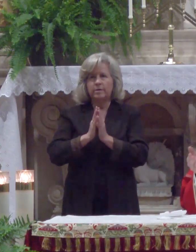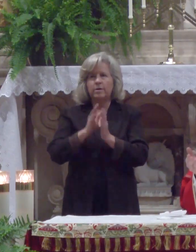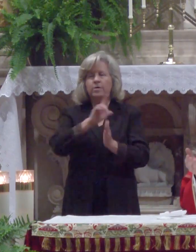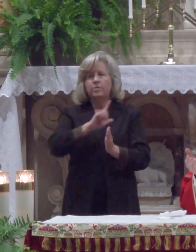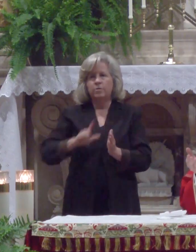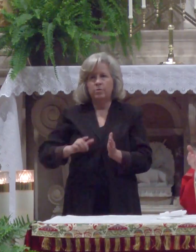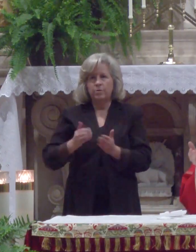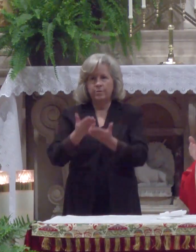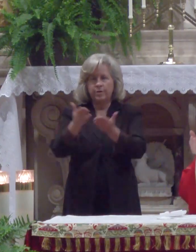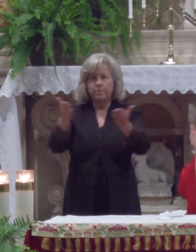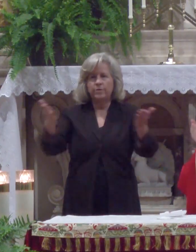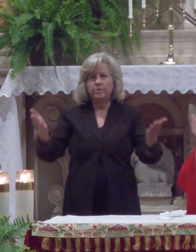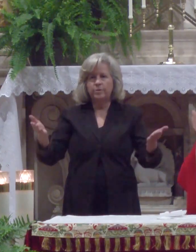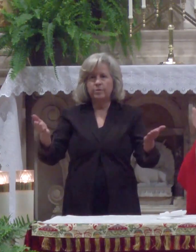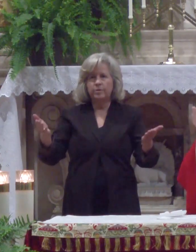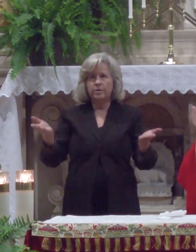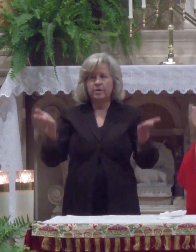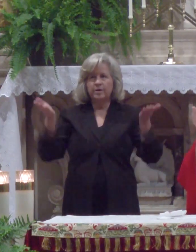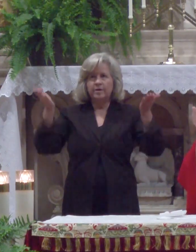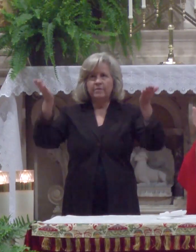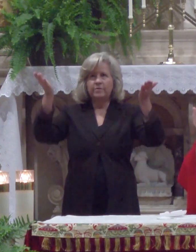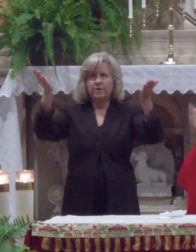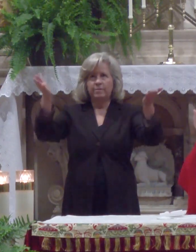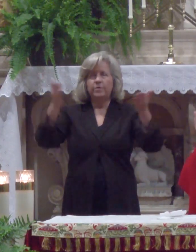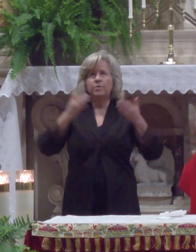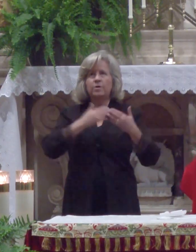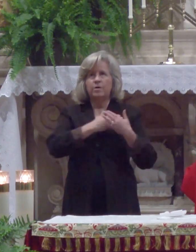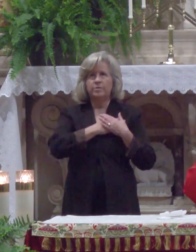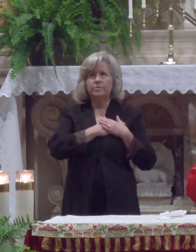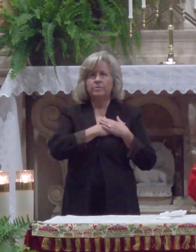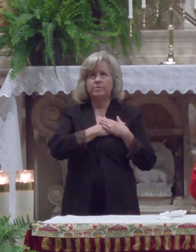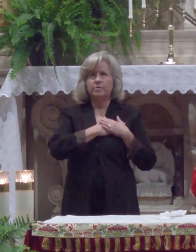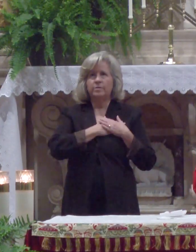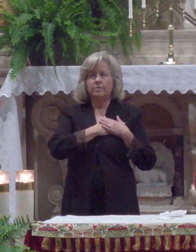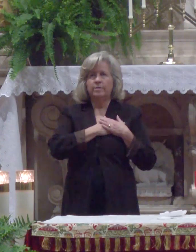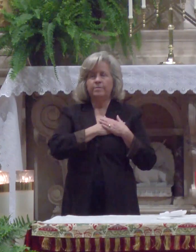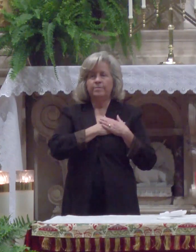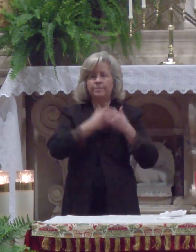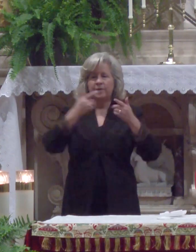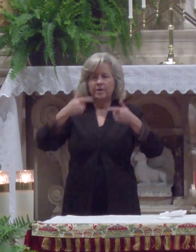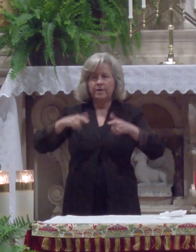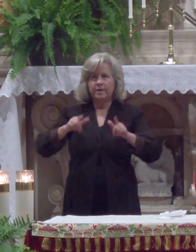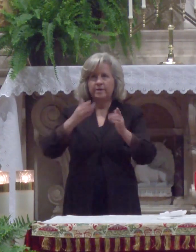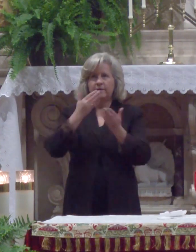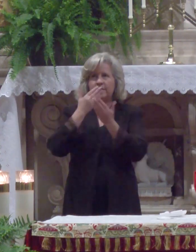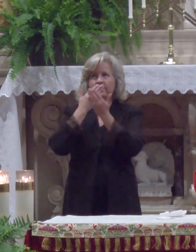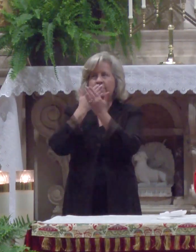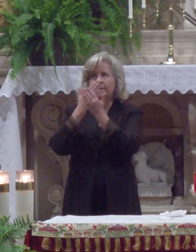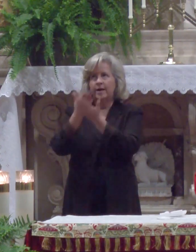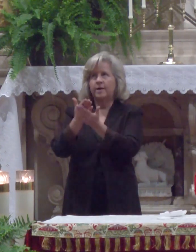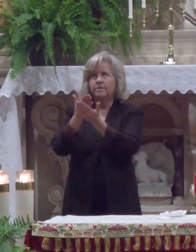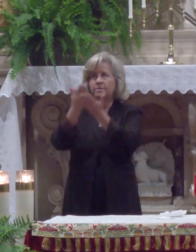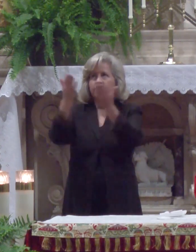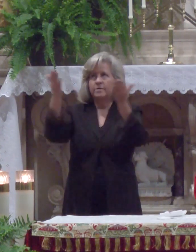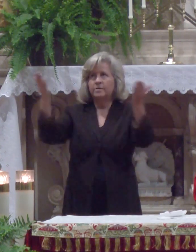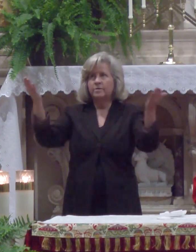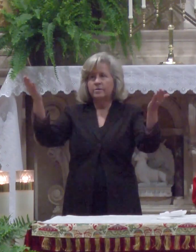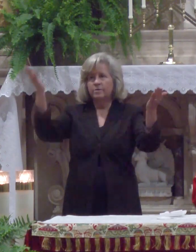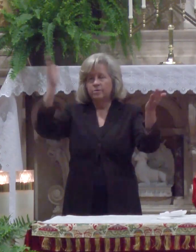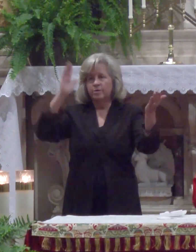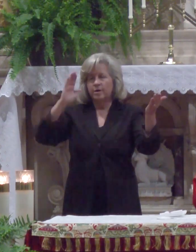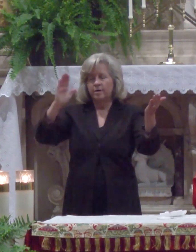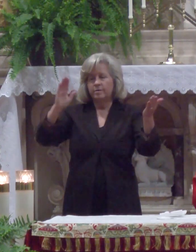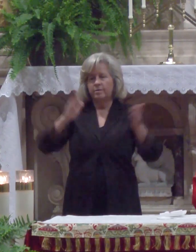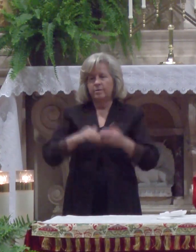you. And with your spirit. Lift up your hearts. We lift them up to the Lord. Let us give thanks to the Lord our God. It is right and